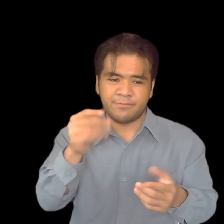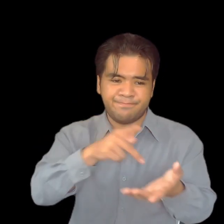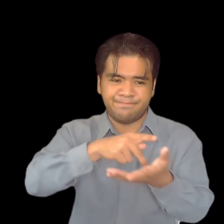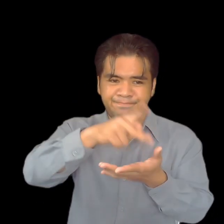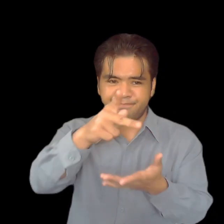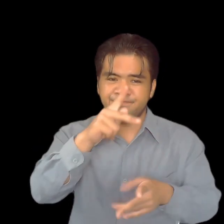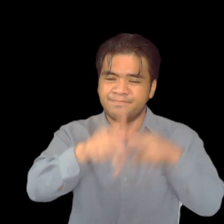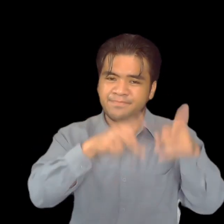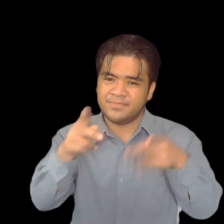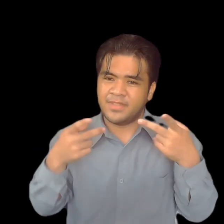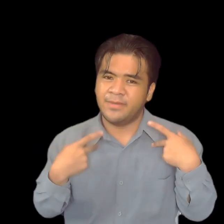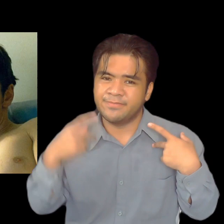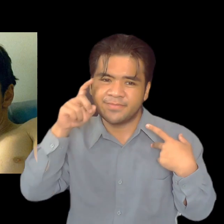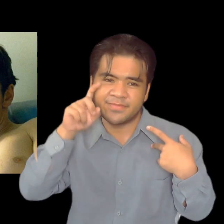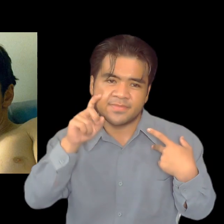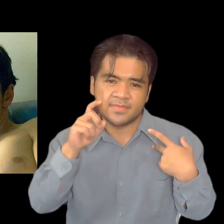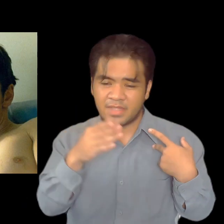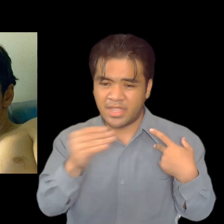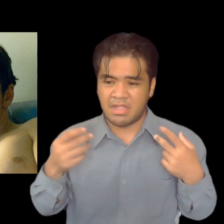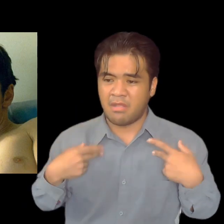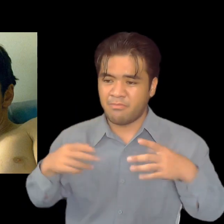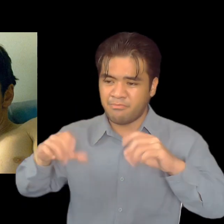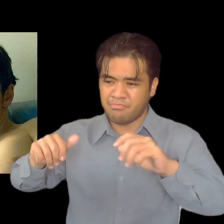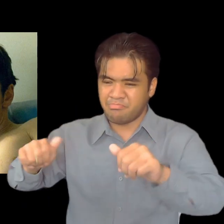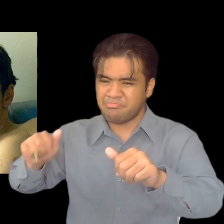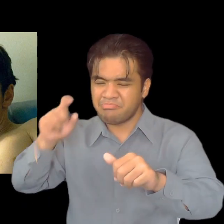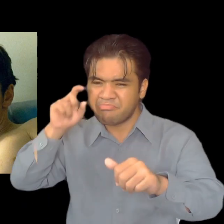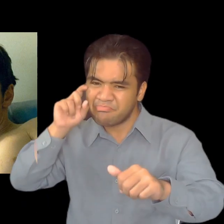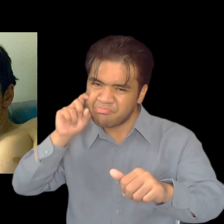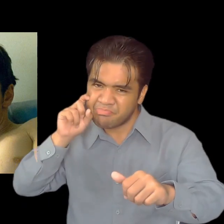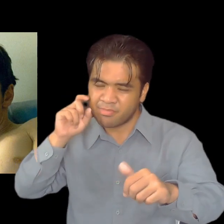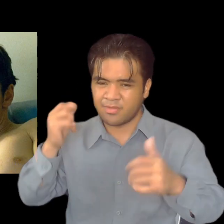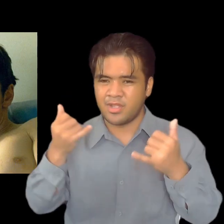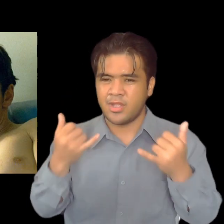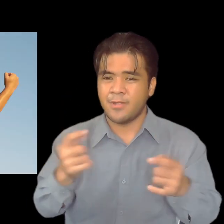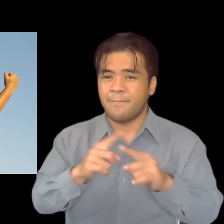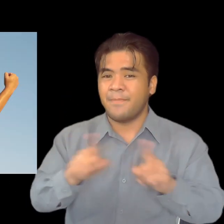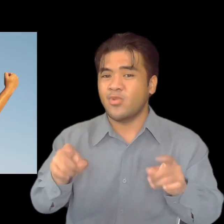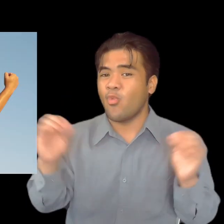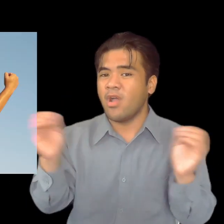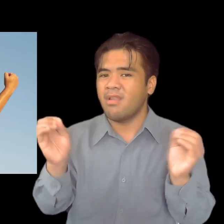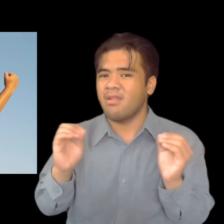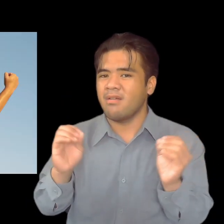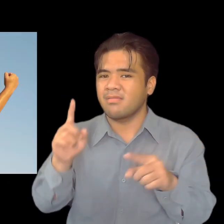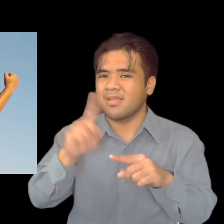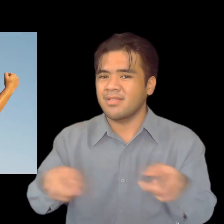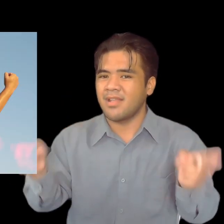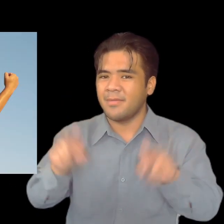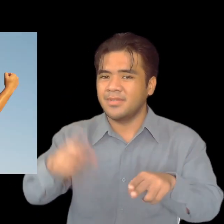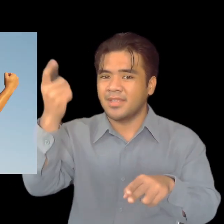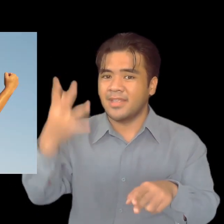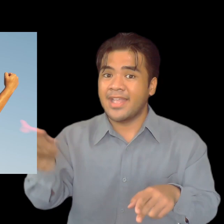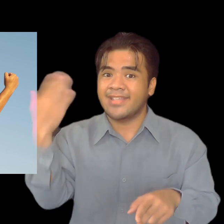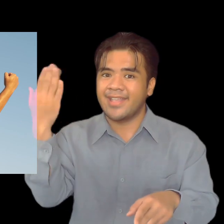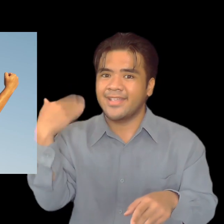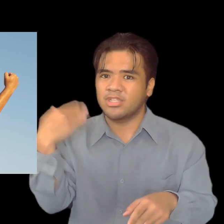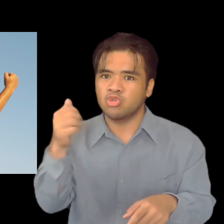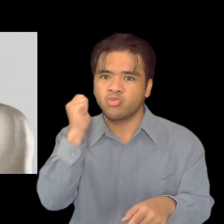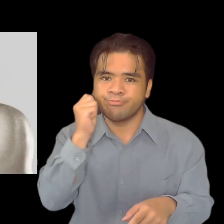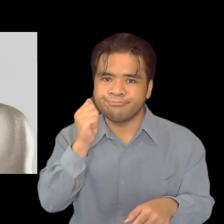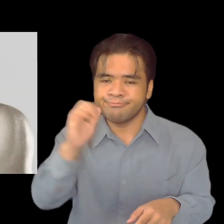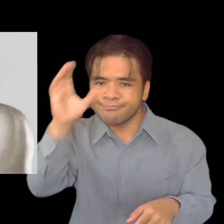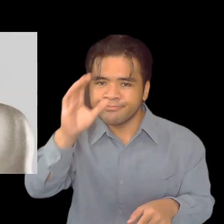is impossible with God. And the former porn and sex addict right here is now porn free and celibate for 4